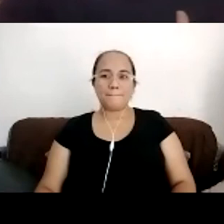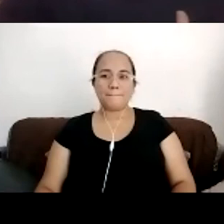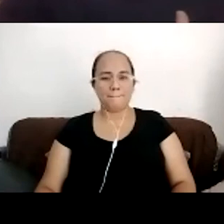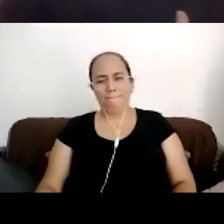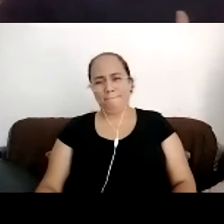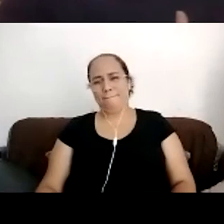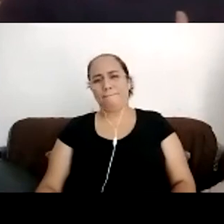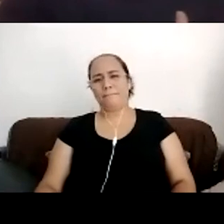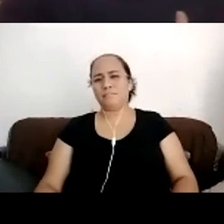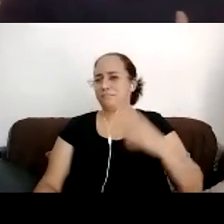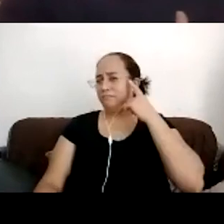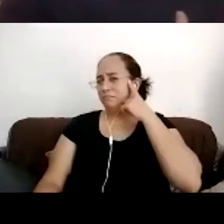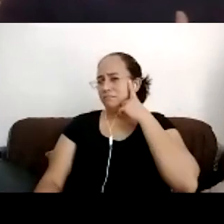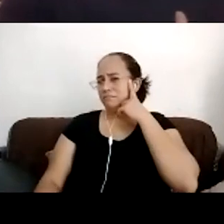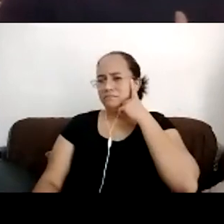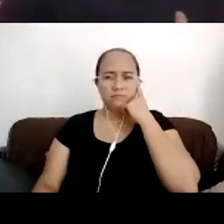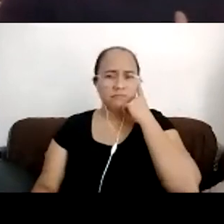as in cat.